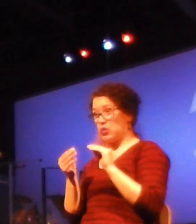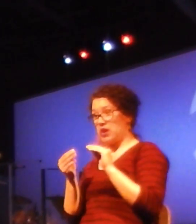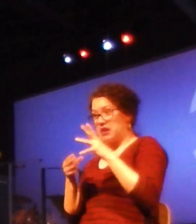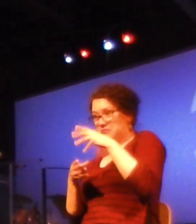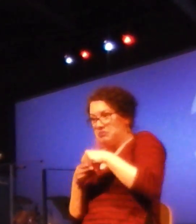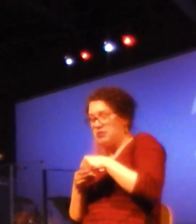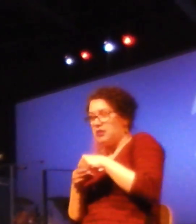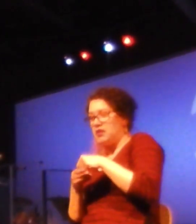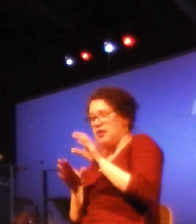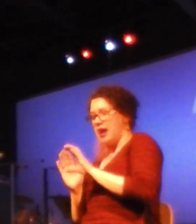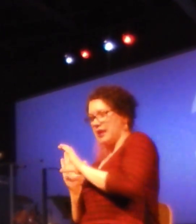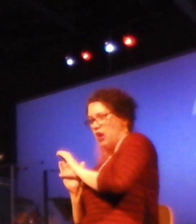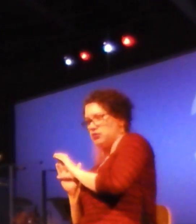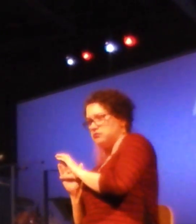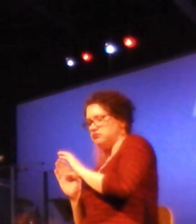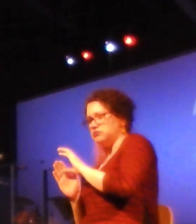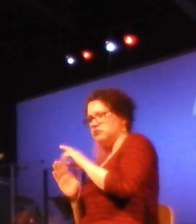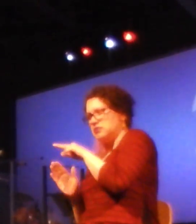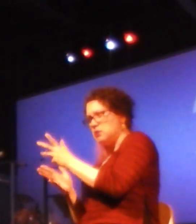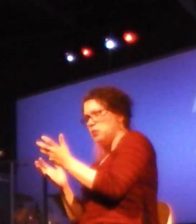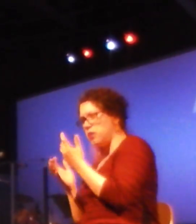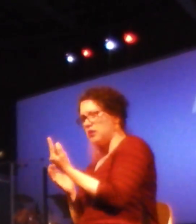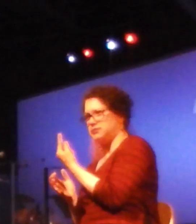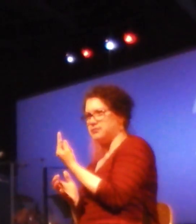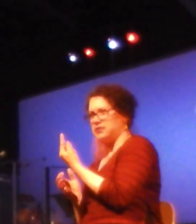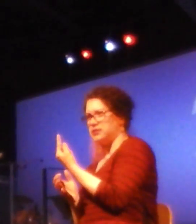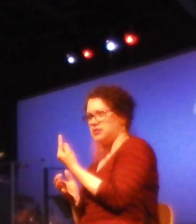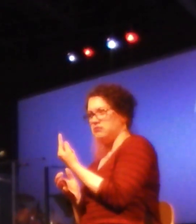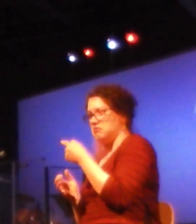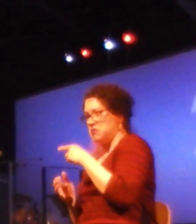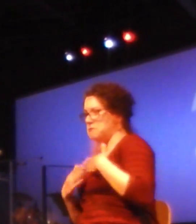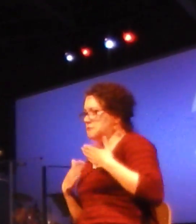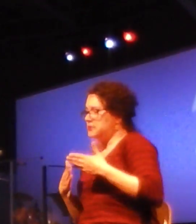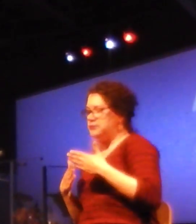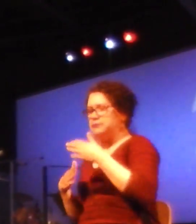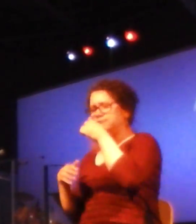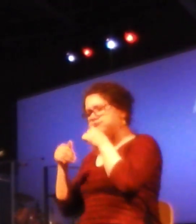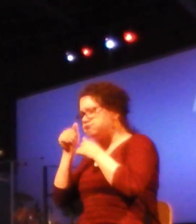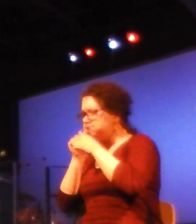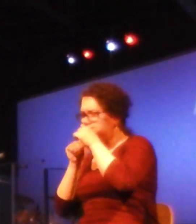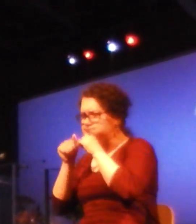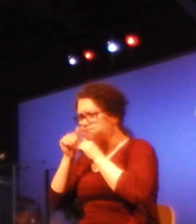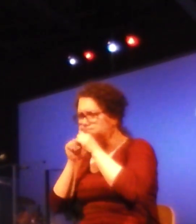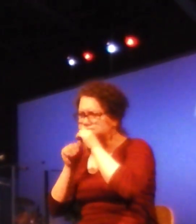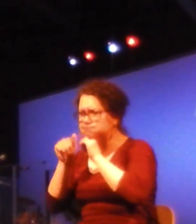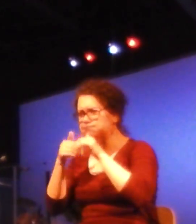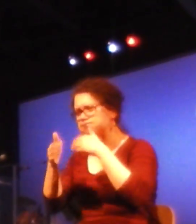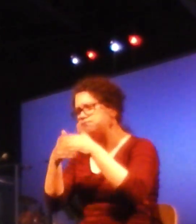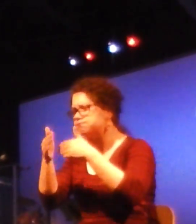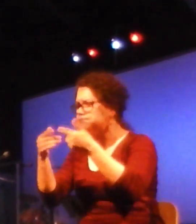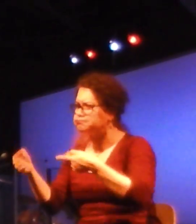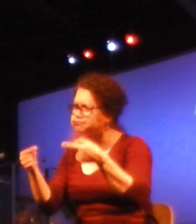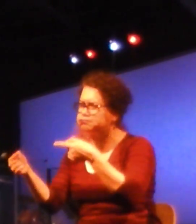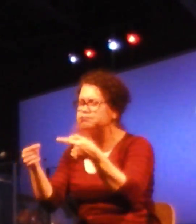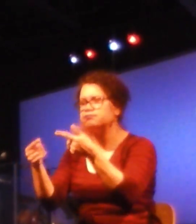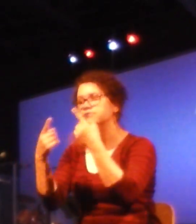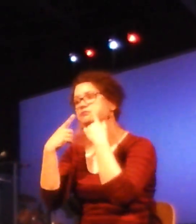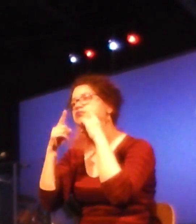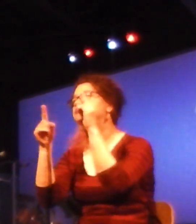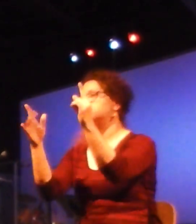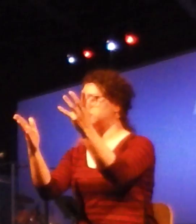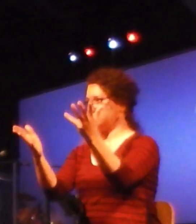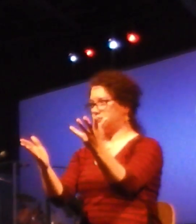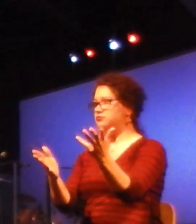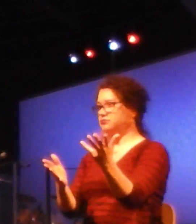overcomes conflict to get it. And what he argues in the book is that the best stories that you know are the ones